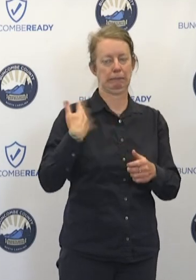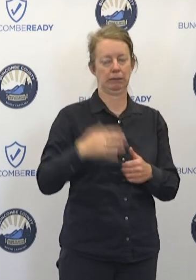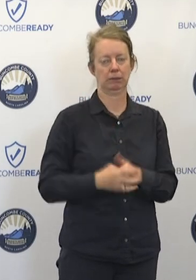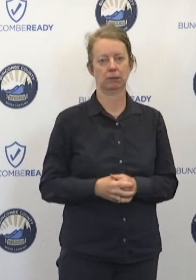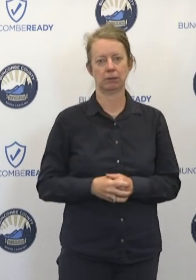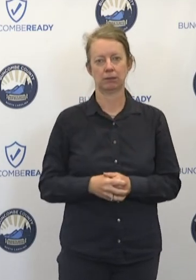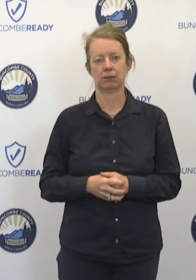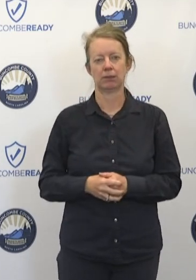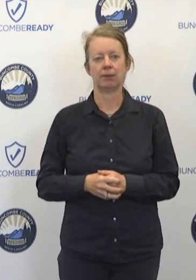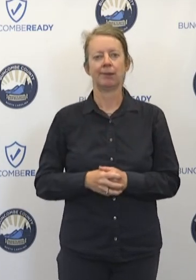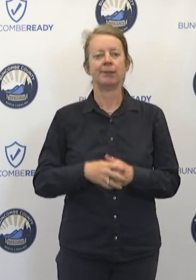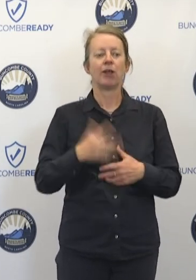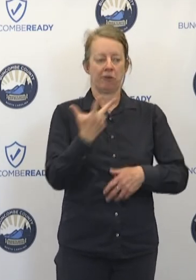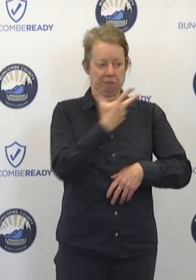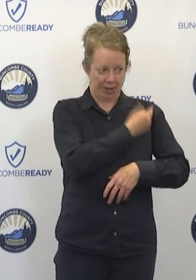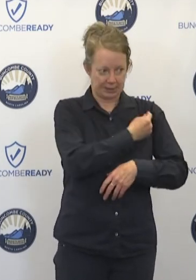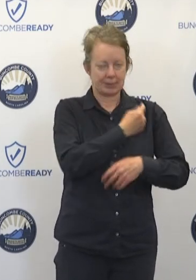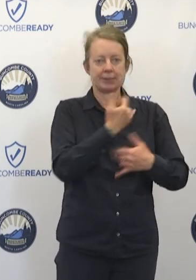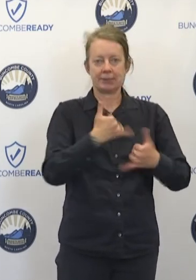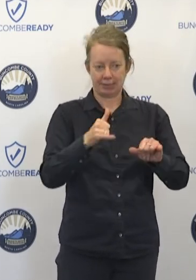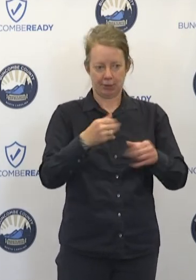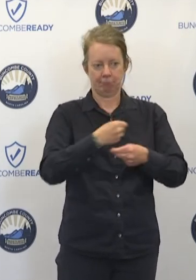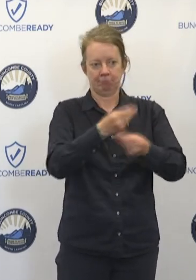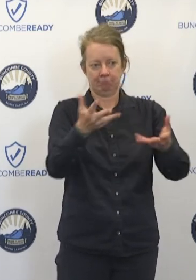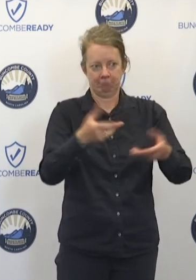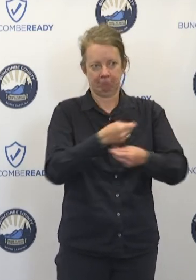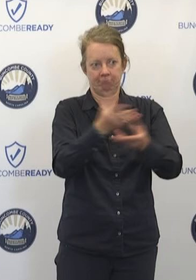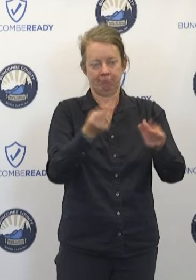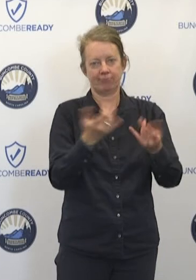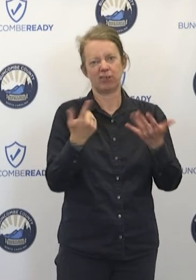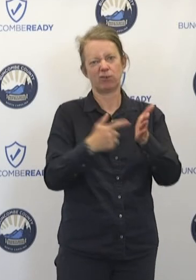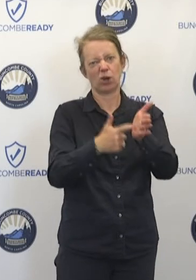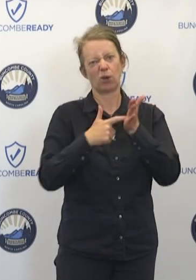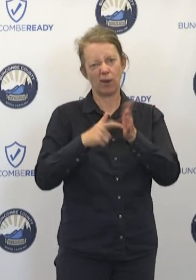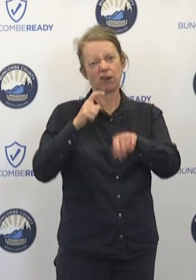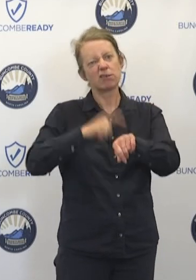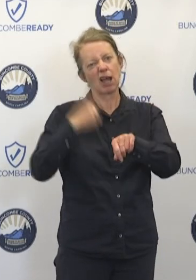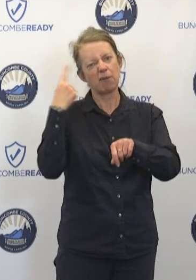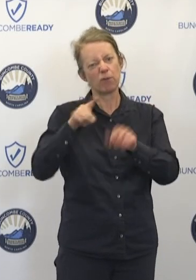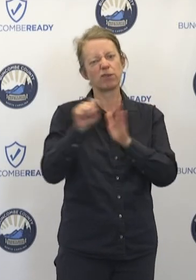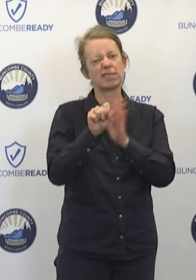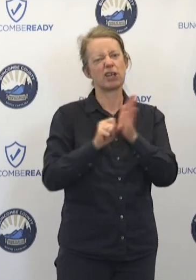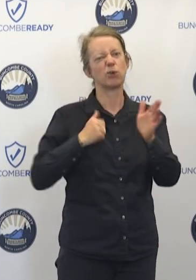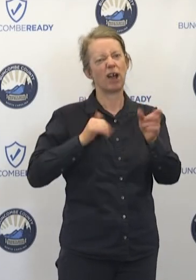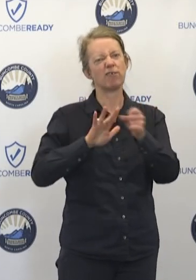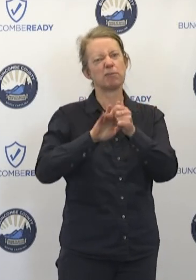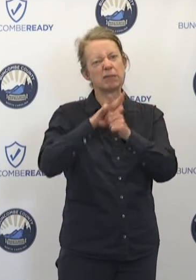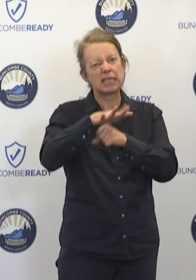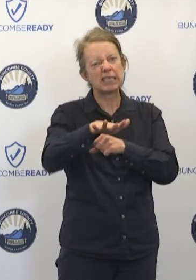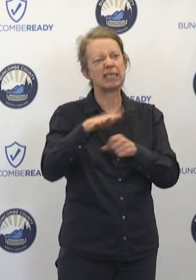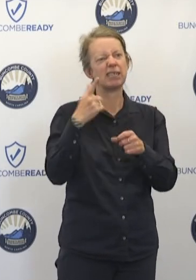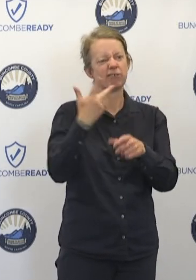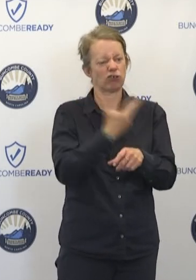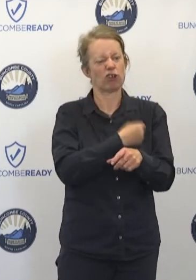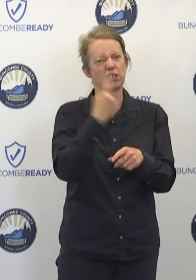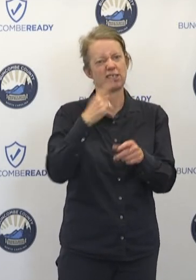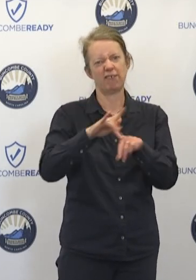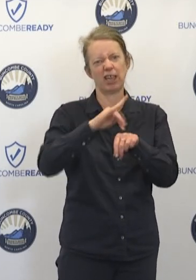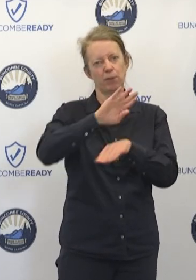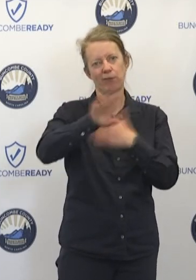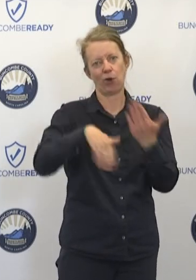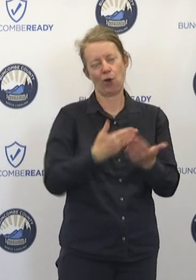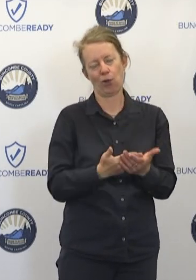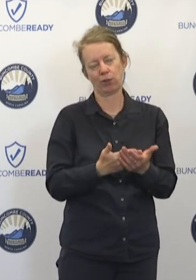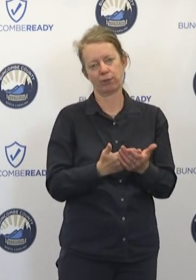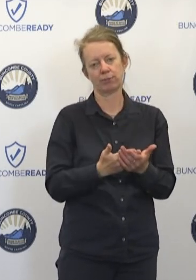While vaccine rollout is underway, it will still take a while for our state to receive sufficient amounts of vaccine for everyone. In